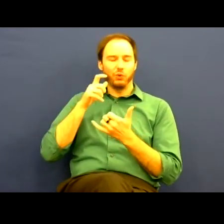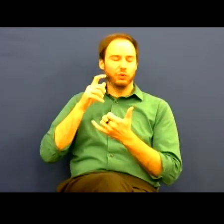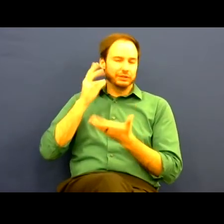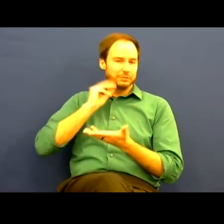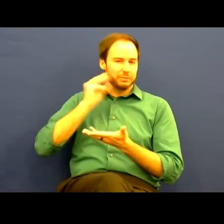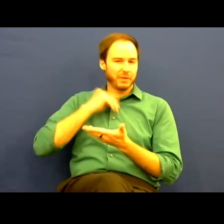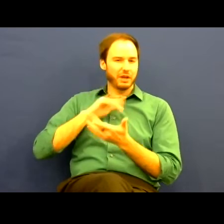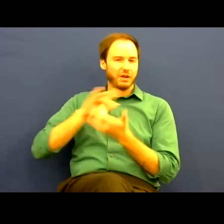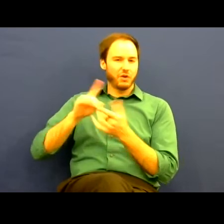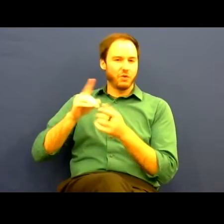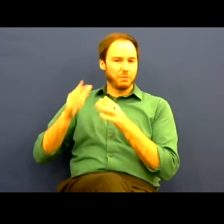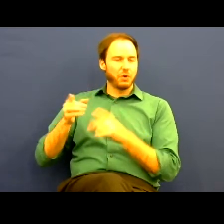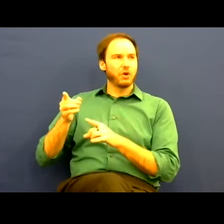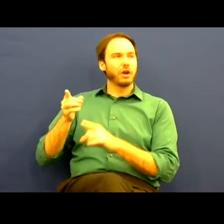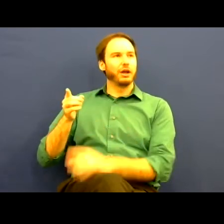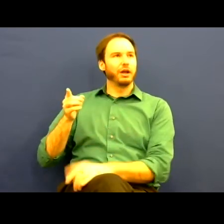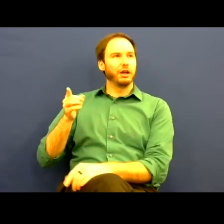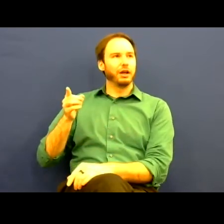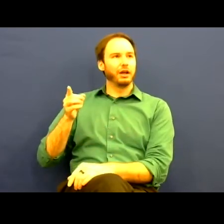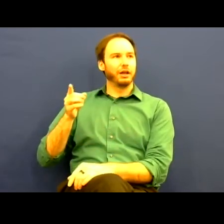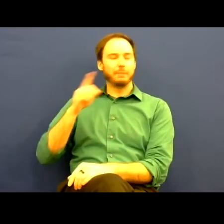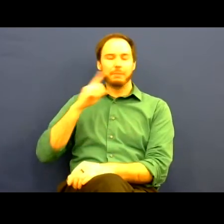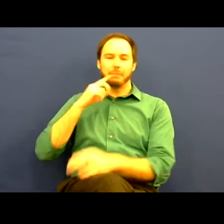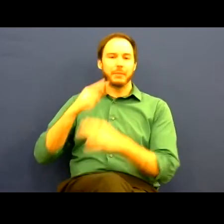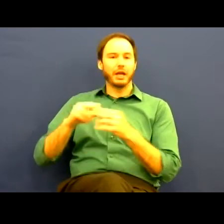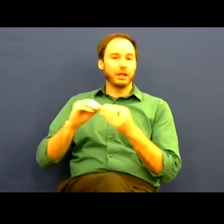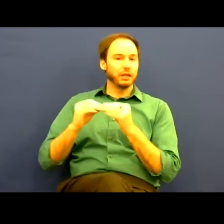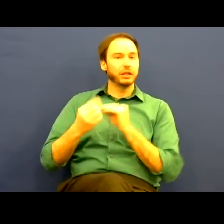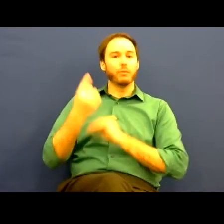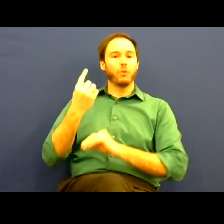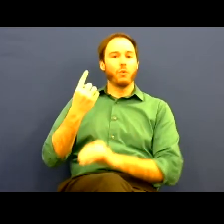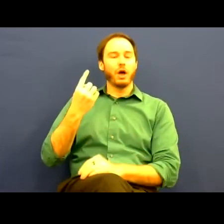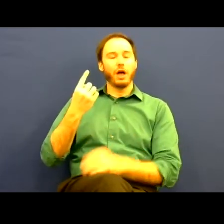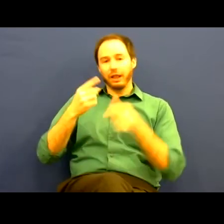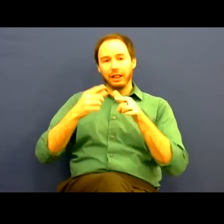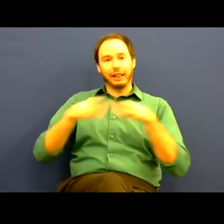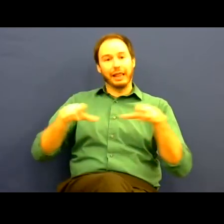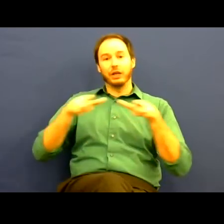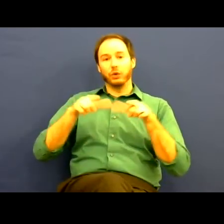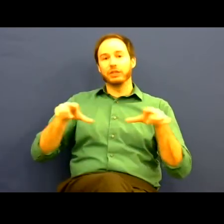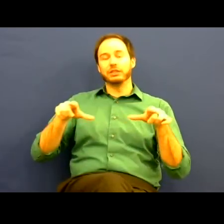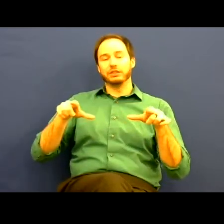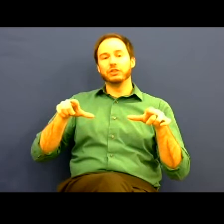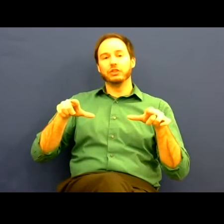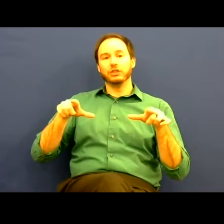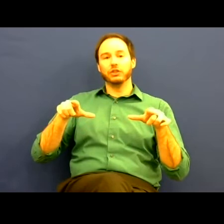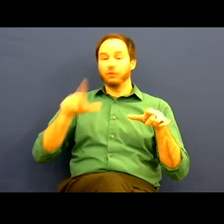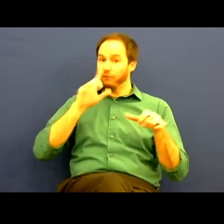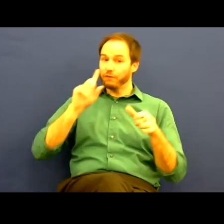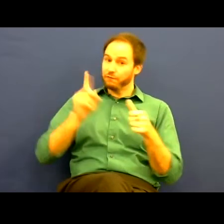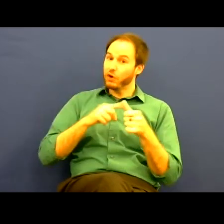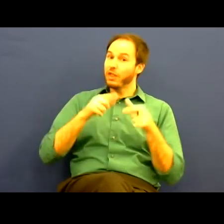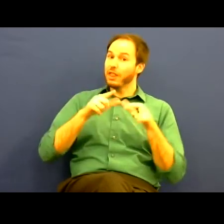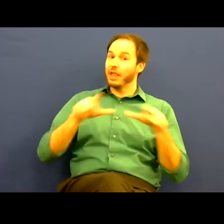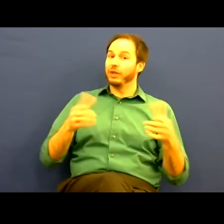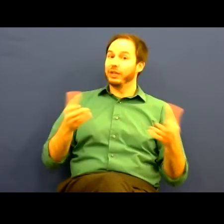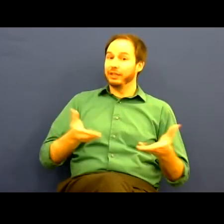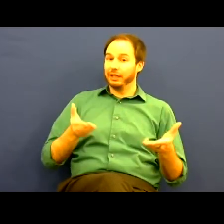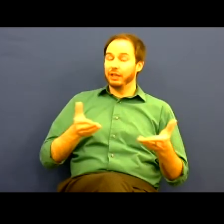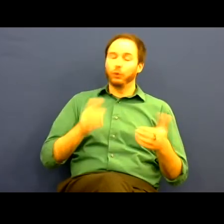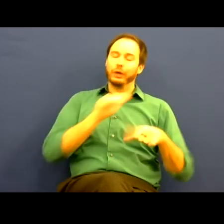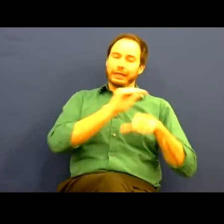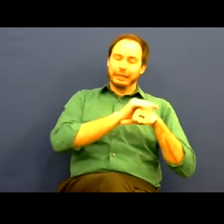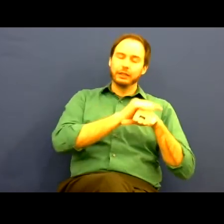bunch. The number one language as a first language